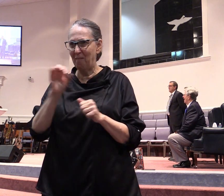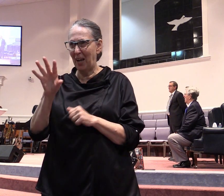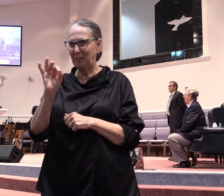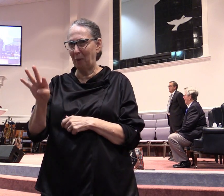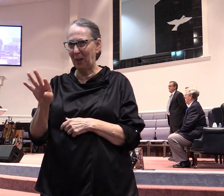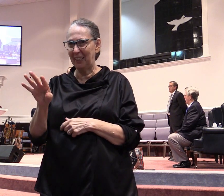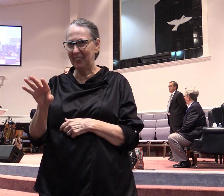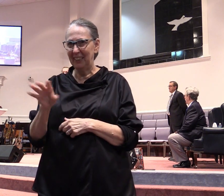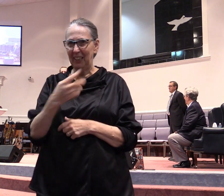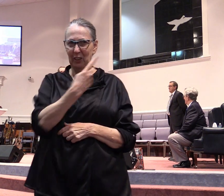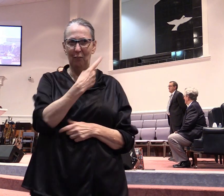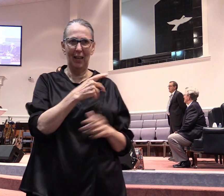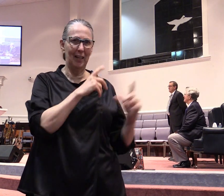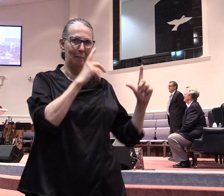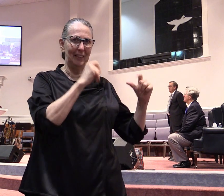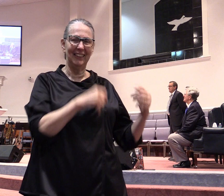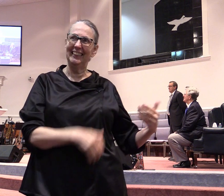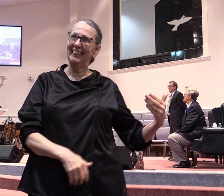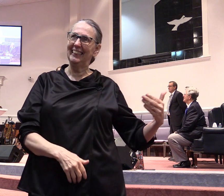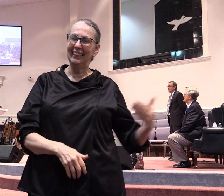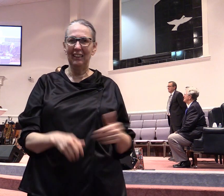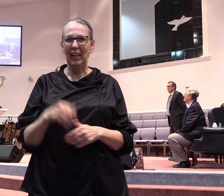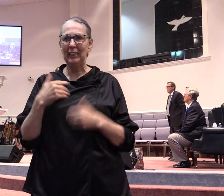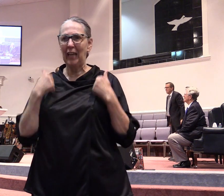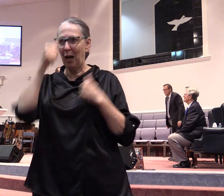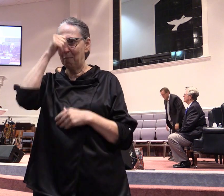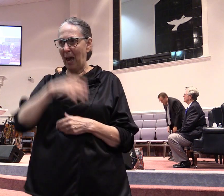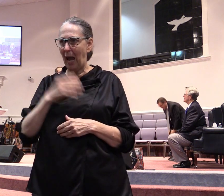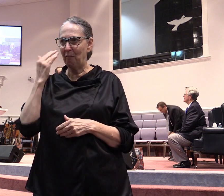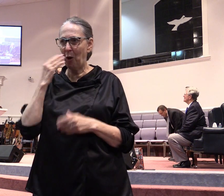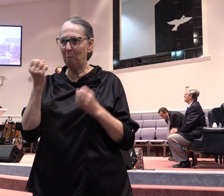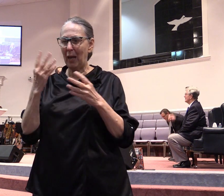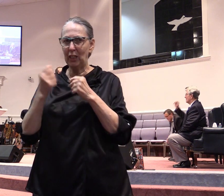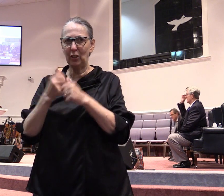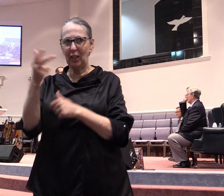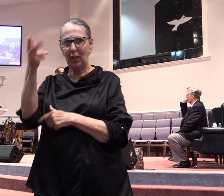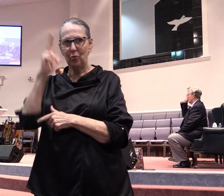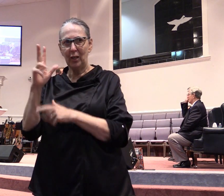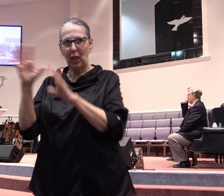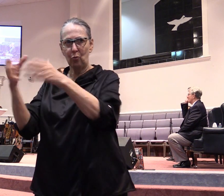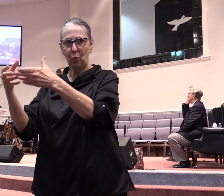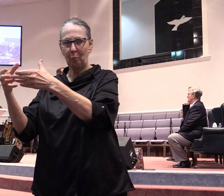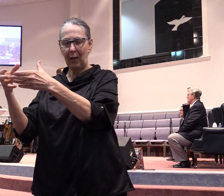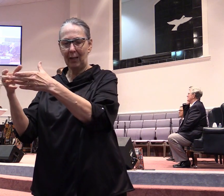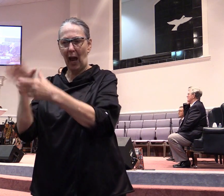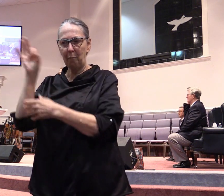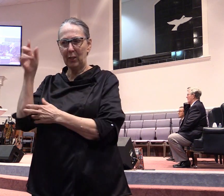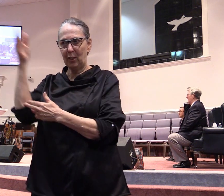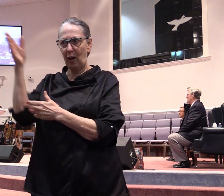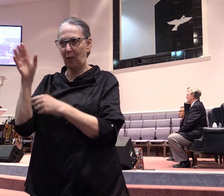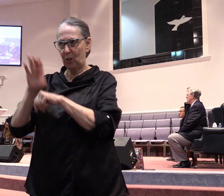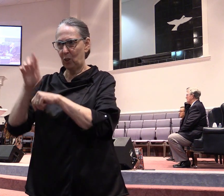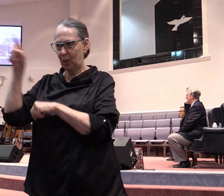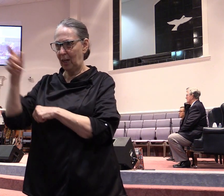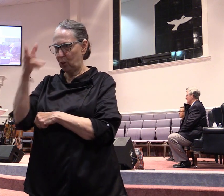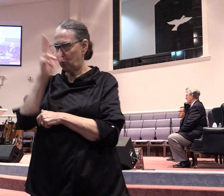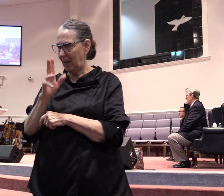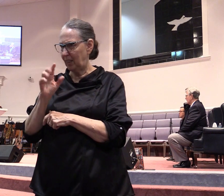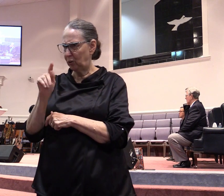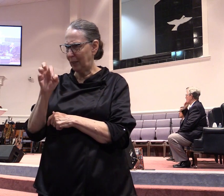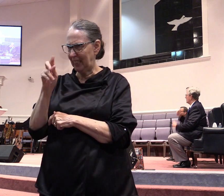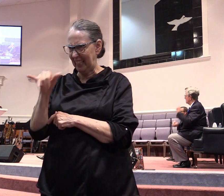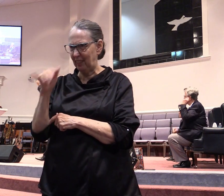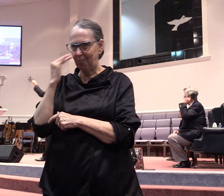Facebook. And a young man that I've known for many years in the Trinitarian circles when I used to preach there.